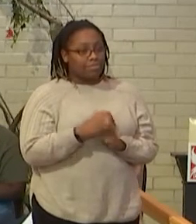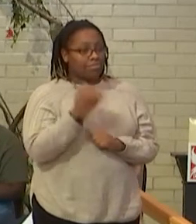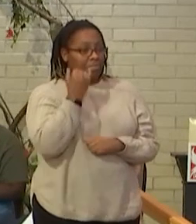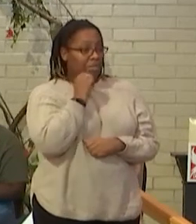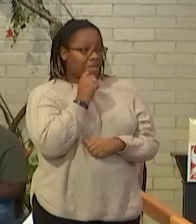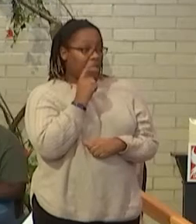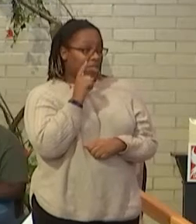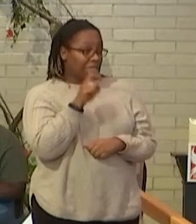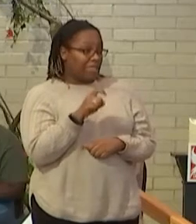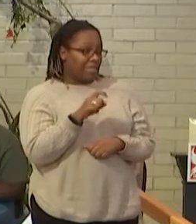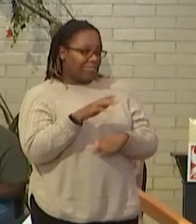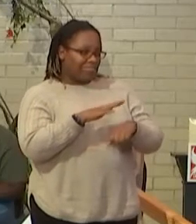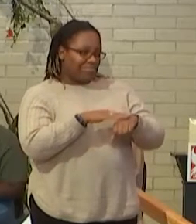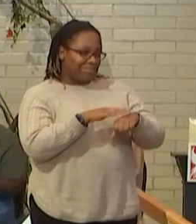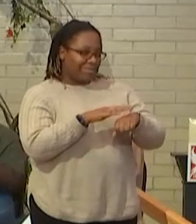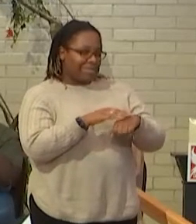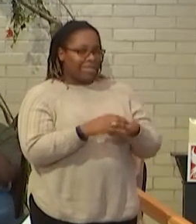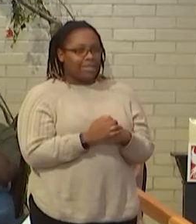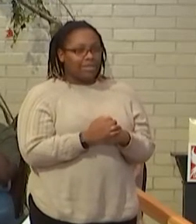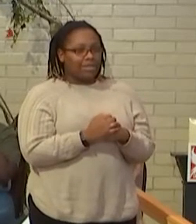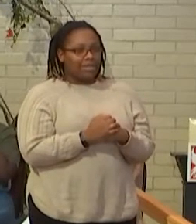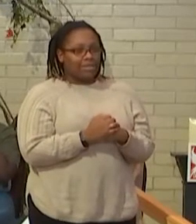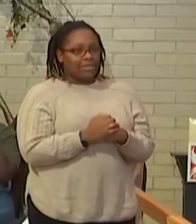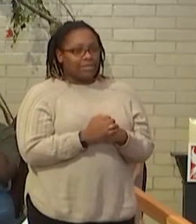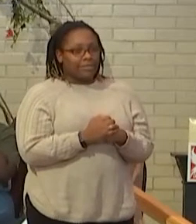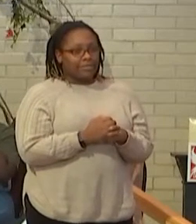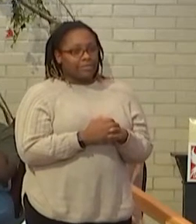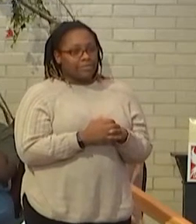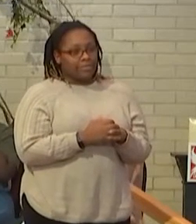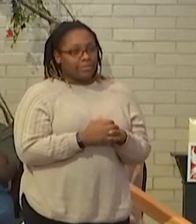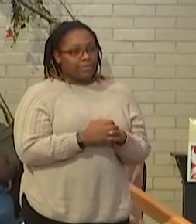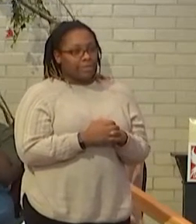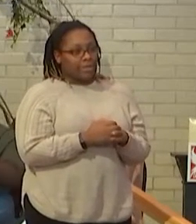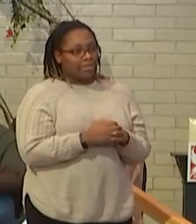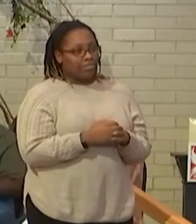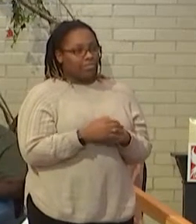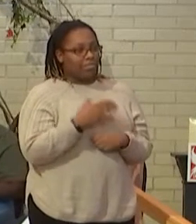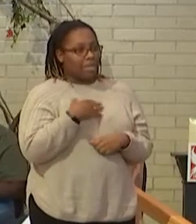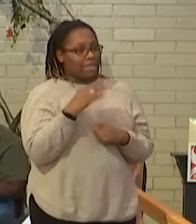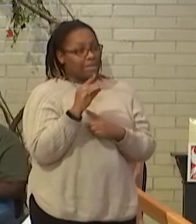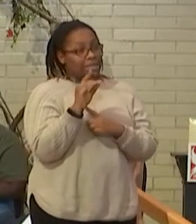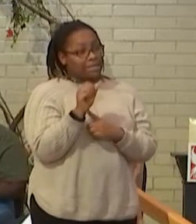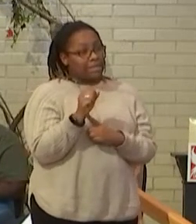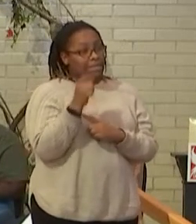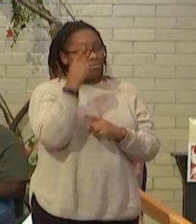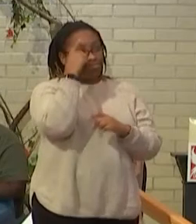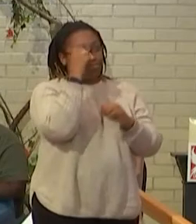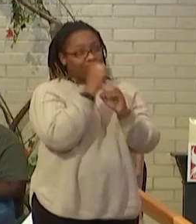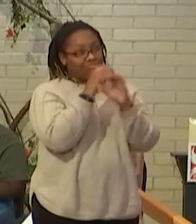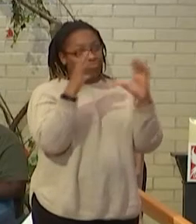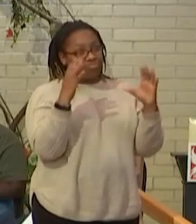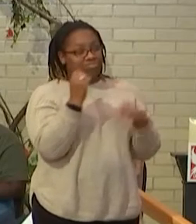But I don't know, I think Tourette's in and of itself is a bit misconceiving.